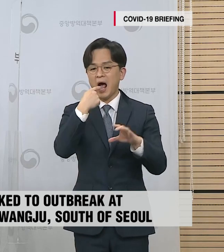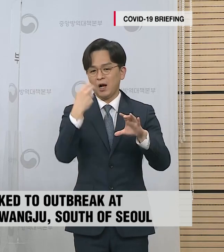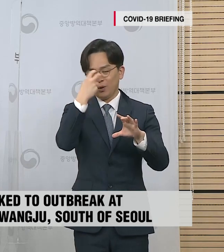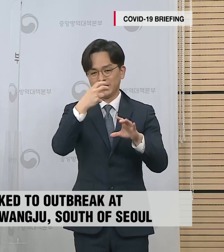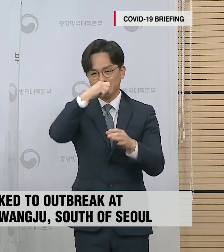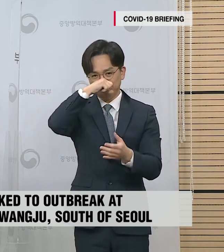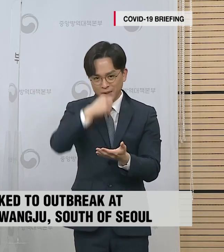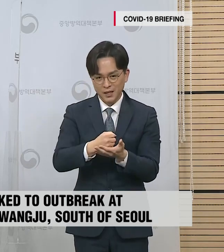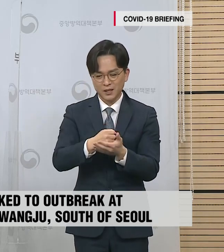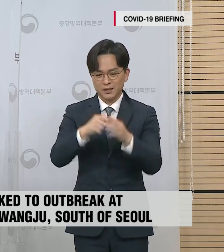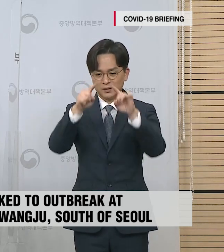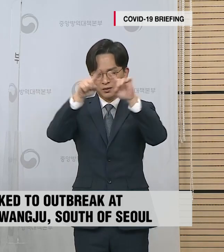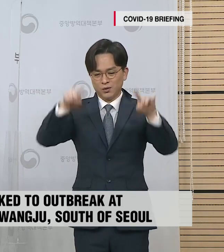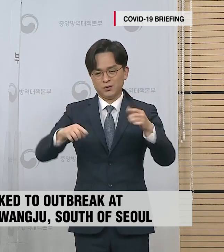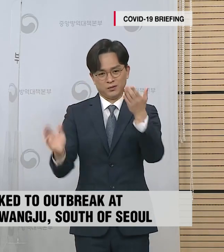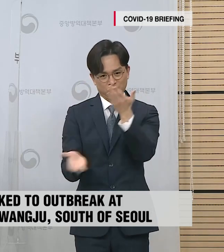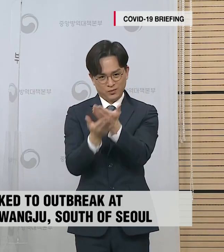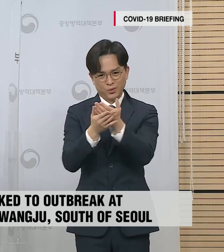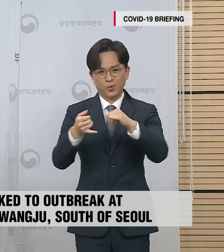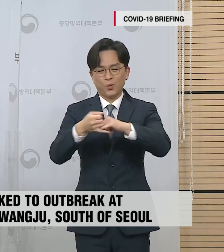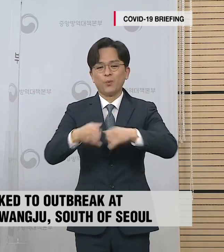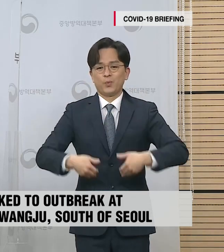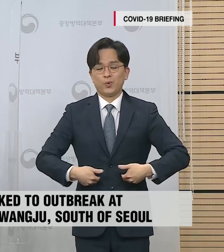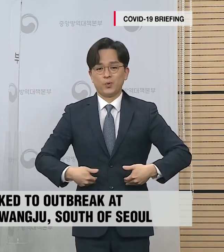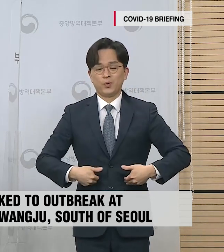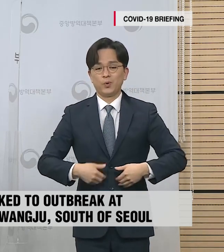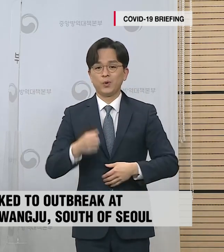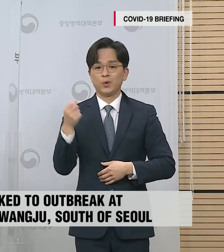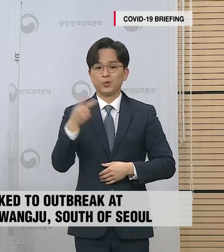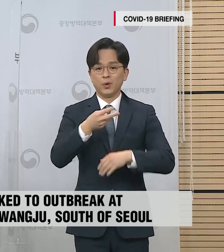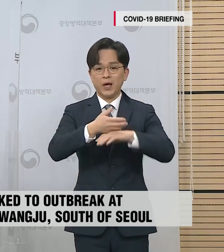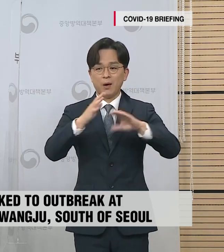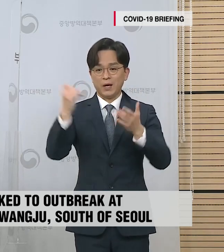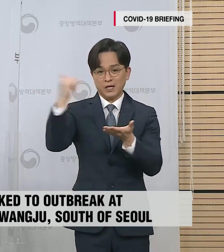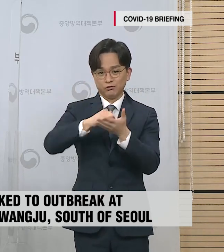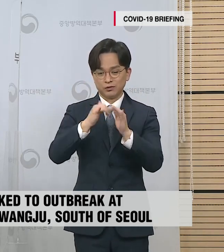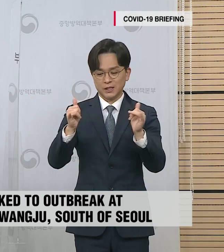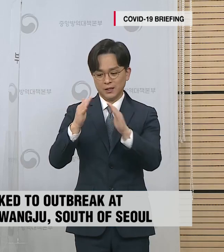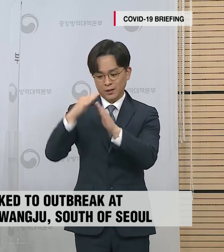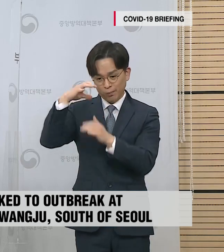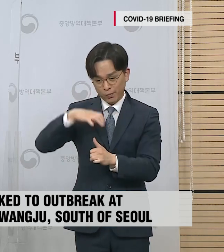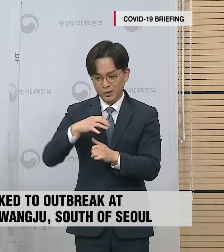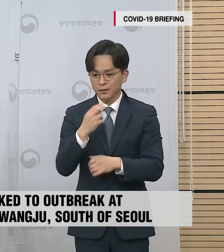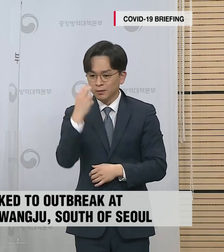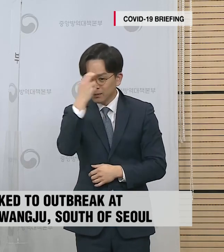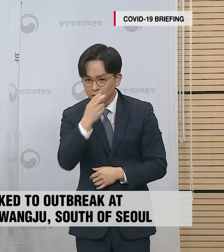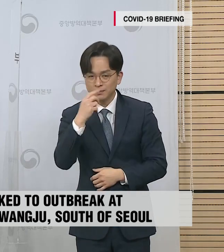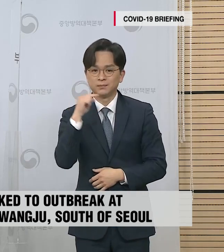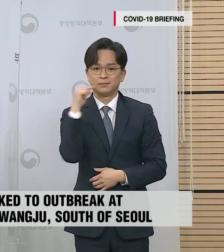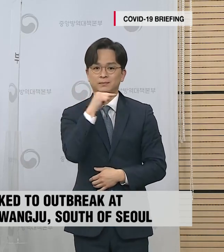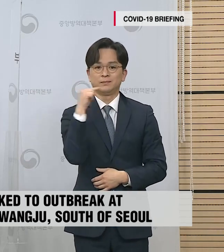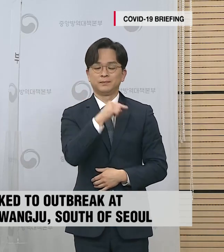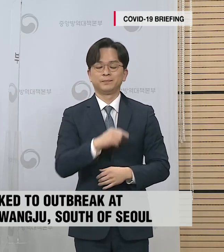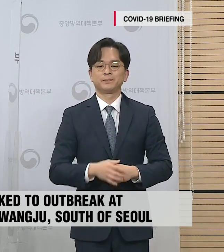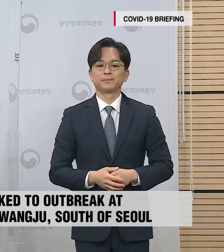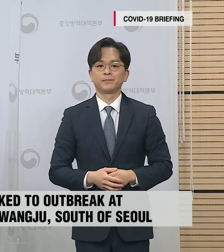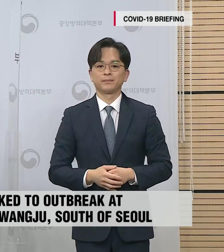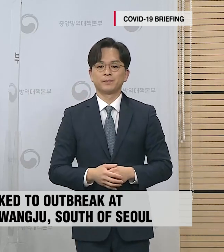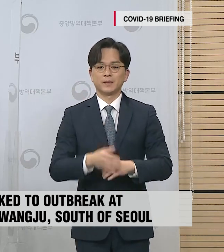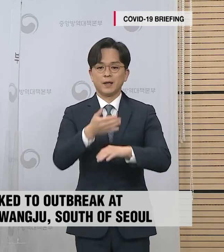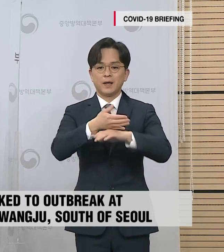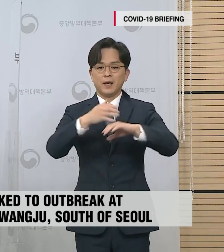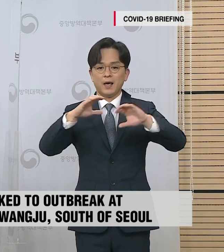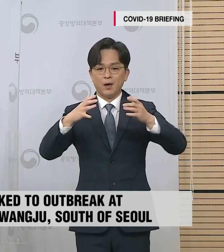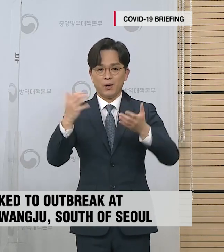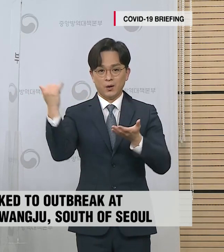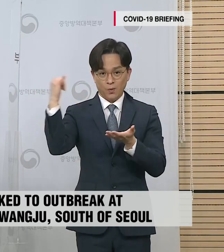And also, we are making sure that we have strict quarantine measures for those on self-quarantine after coming into